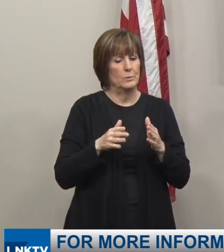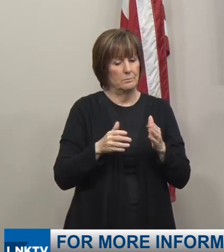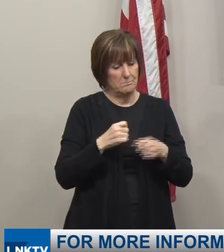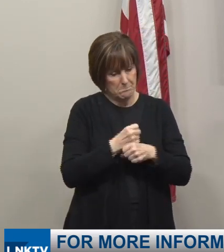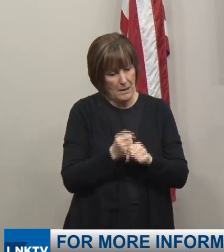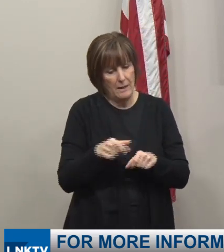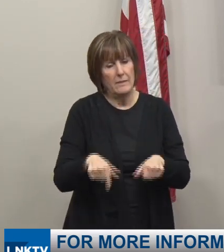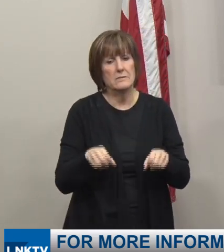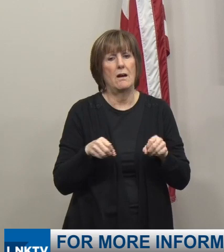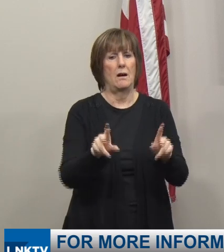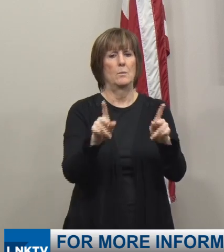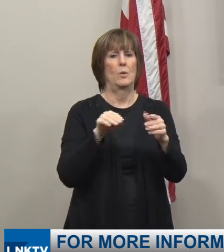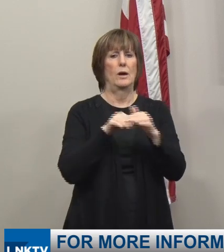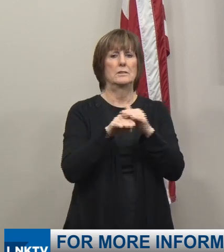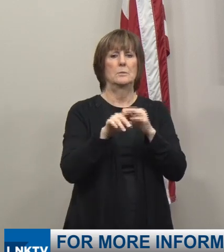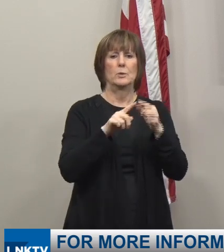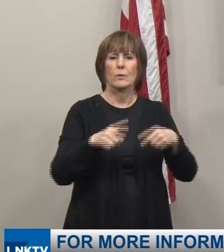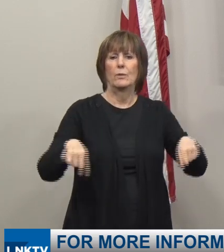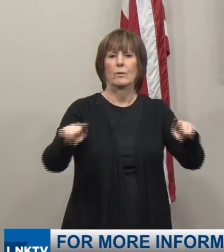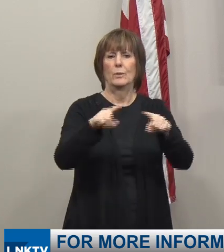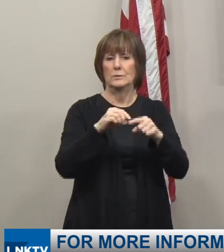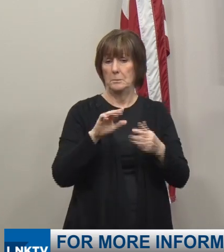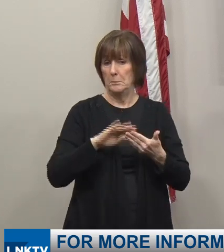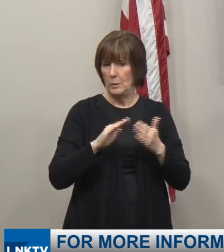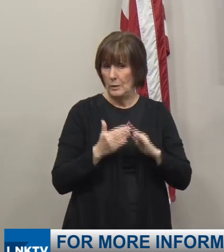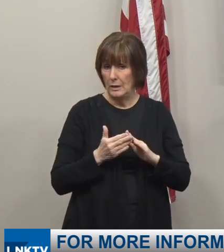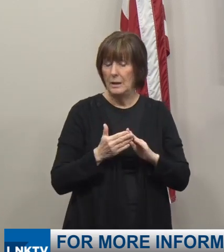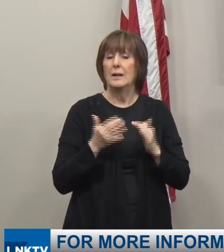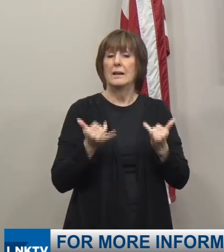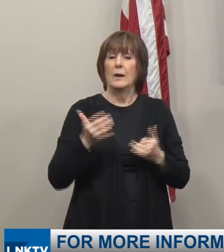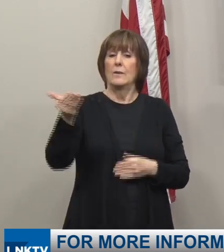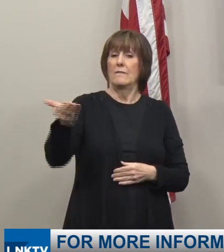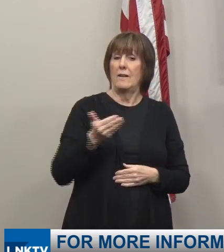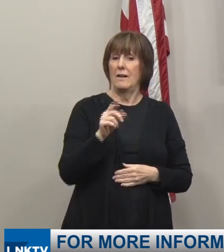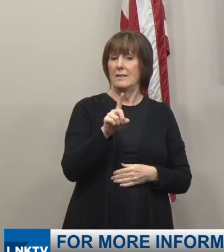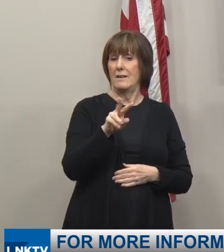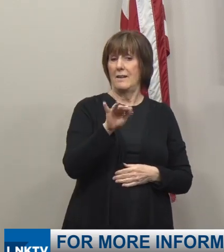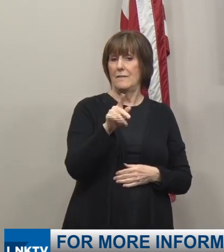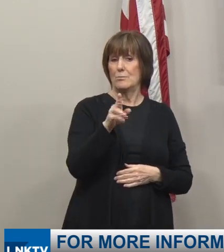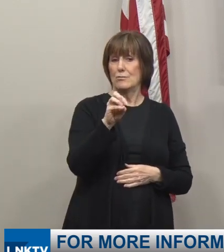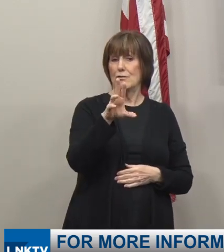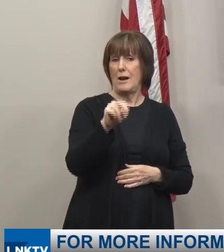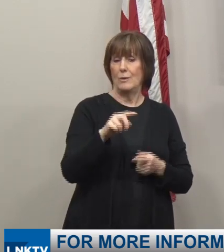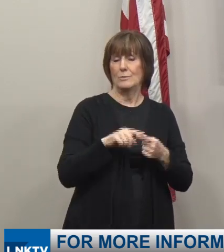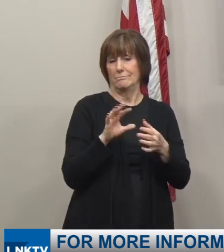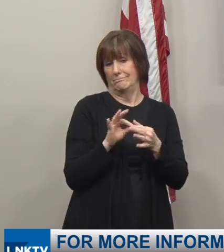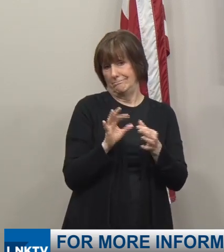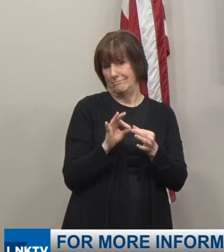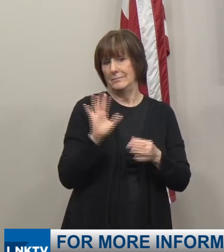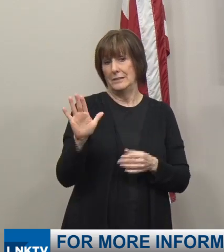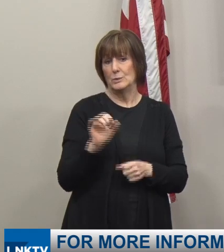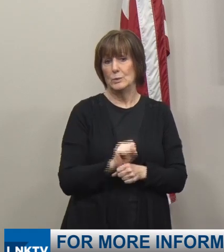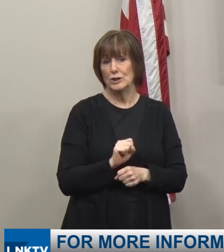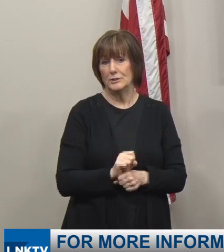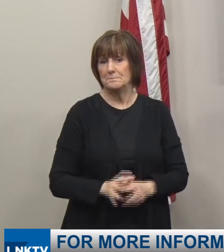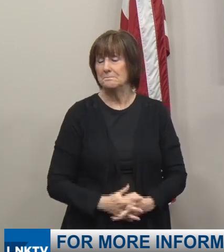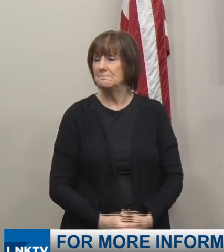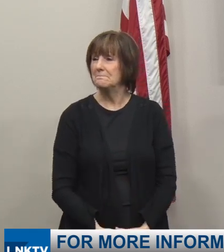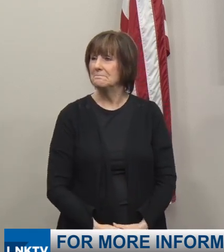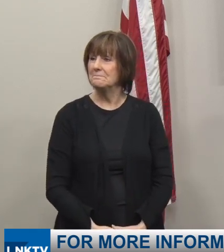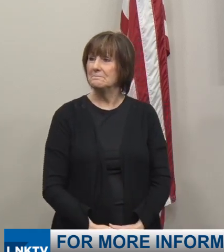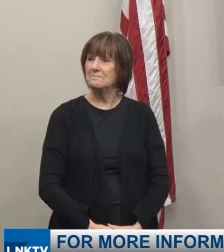more widely accessible to those in our community. With that, I'd like to invite David Brown up to the podium to speak about his work.